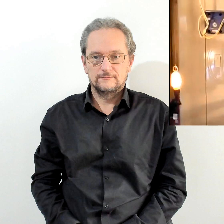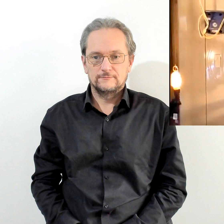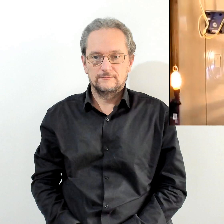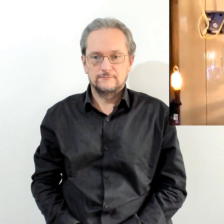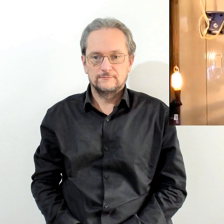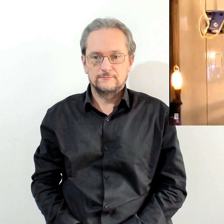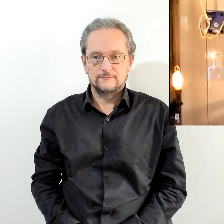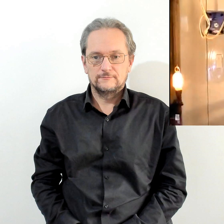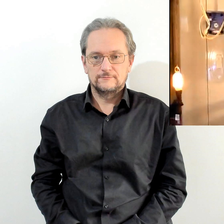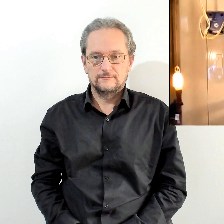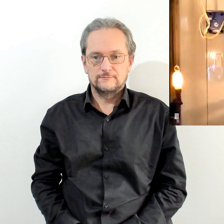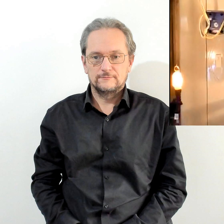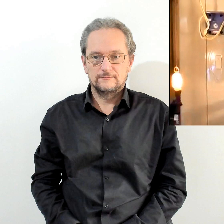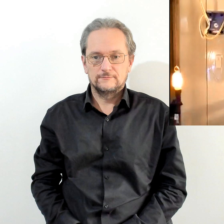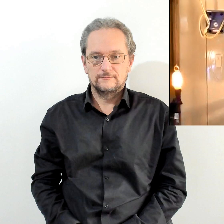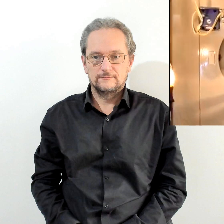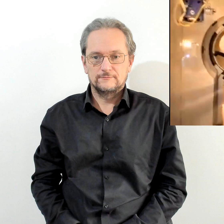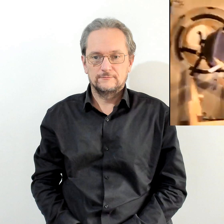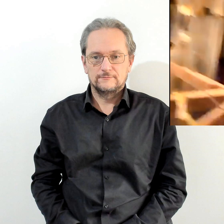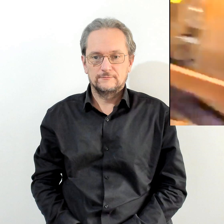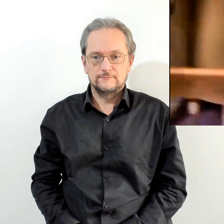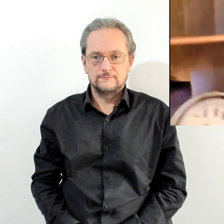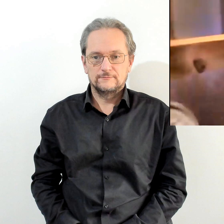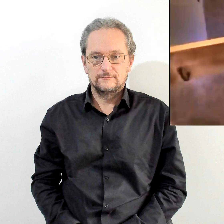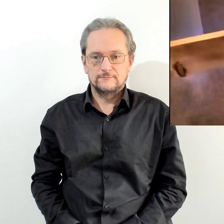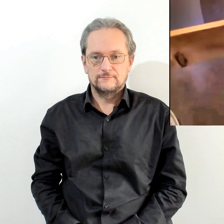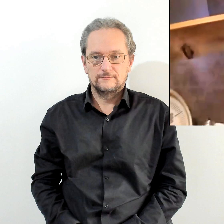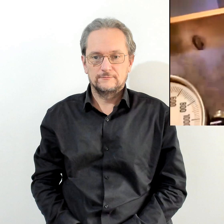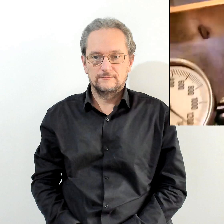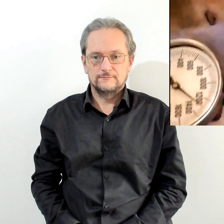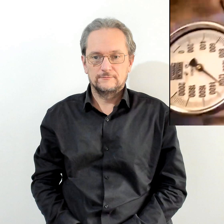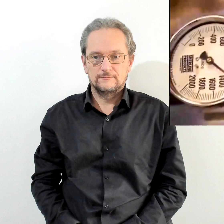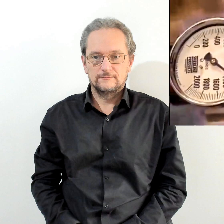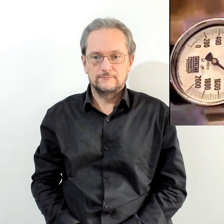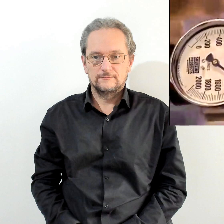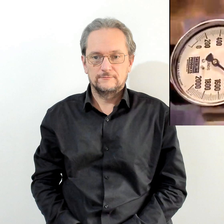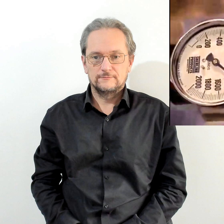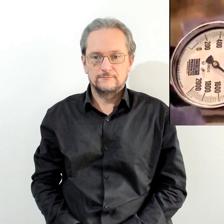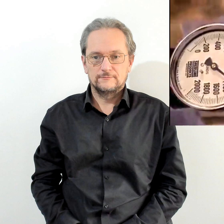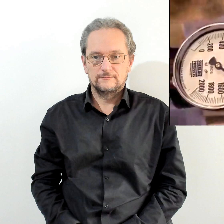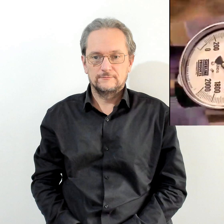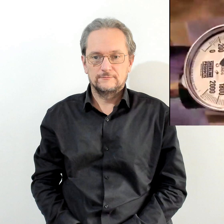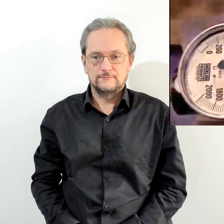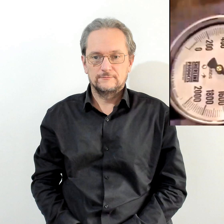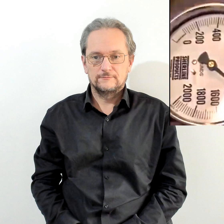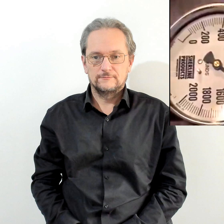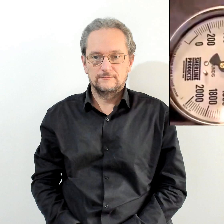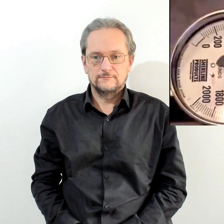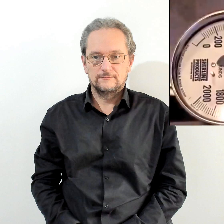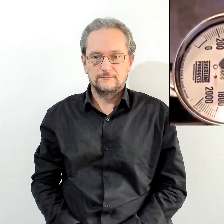pounds. Oh, it's about. Oh! And we have jumped to 1300. Yeah, that's exactly what we're talking about. Yeah, we have